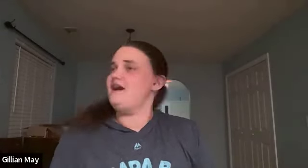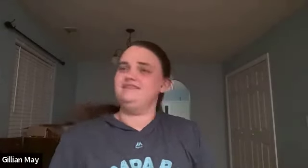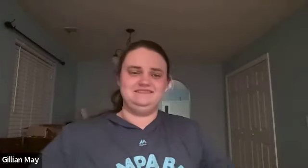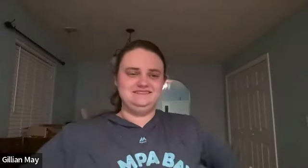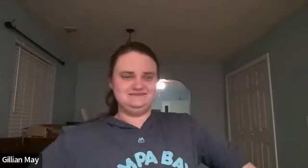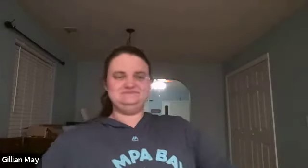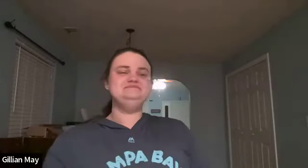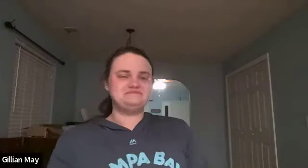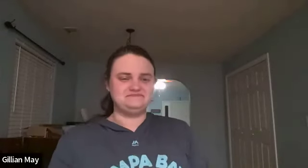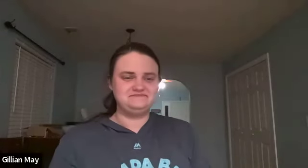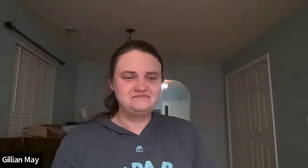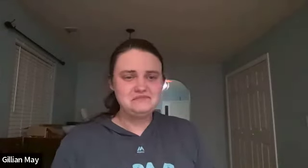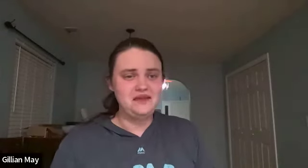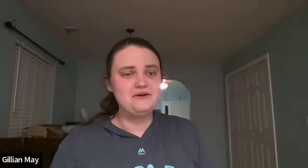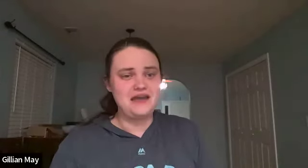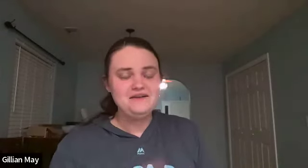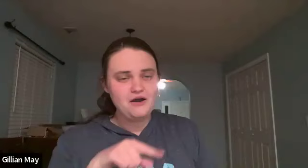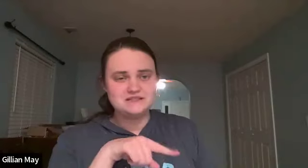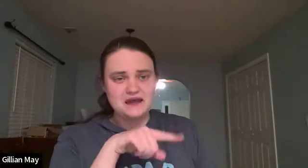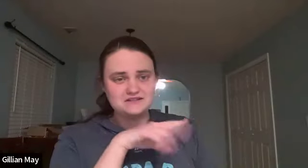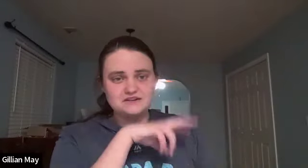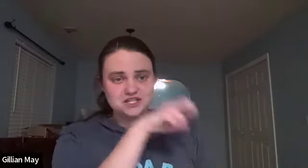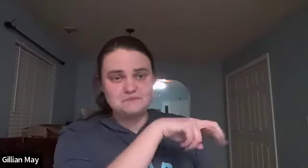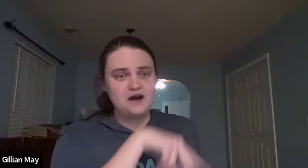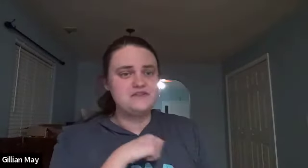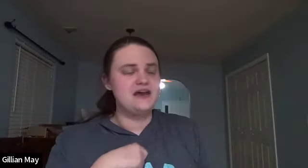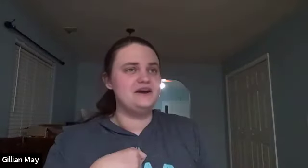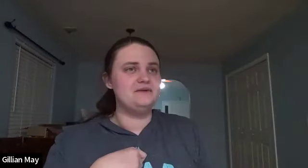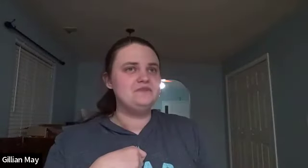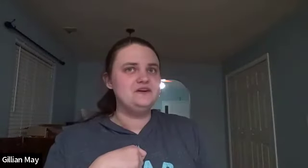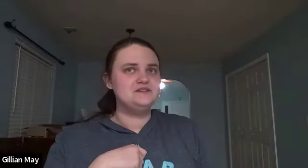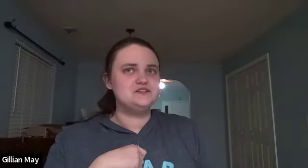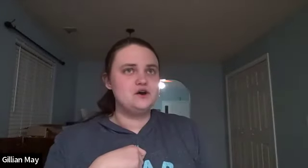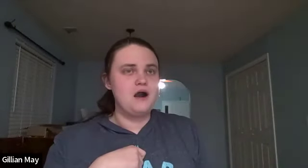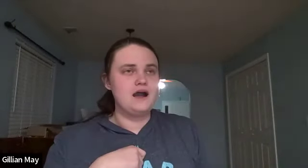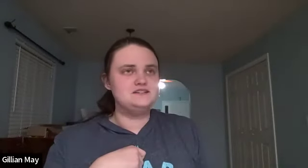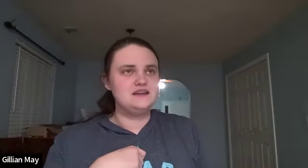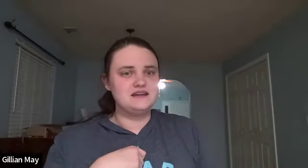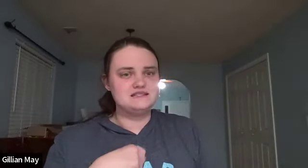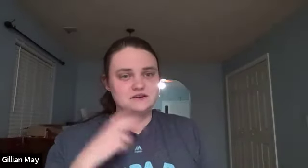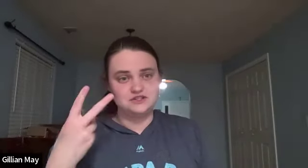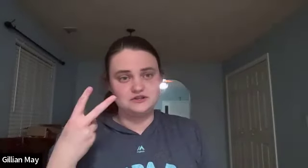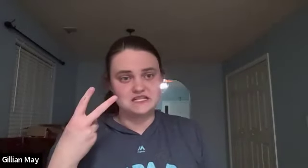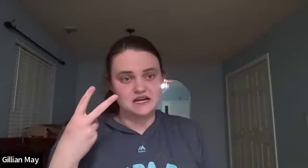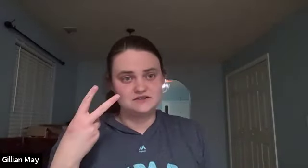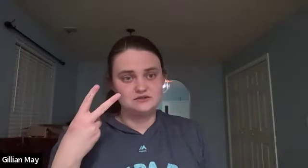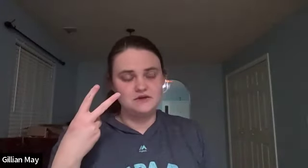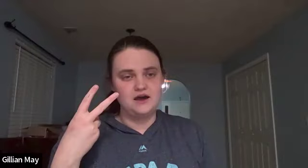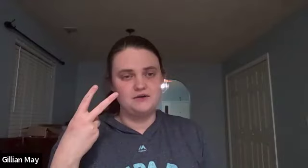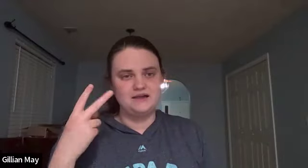kind of cool. yeah. Oh yeah. To jump off of that. So I took ASL 2 years in high school. I